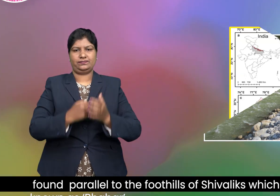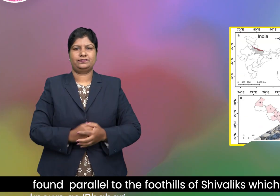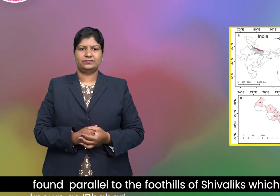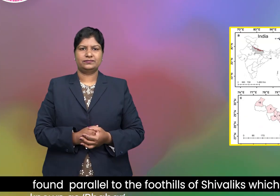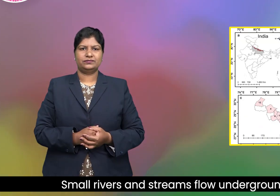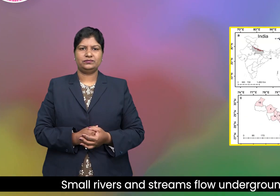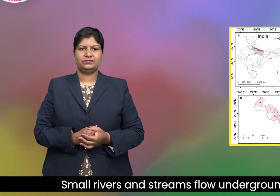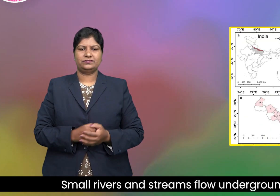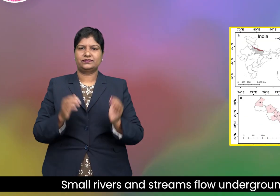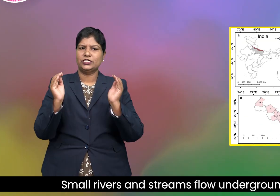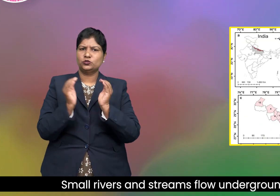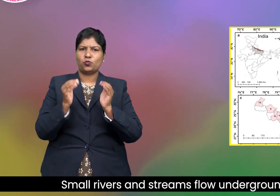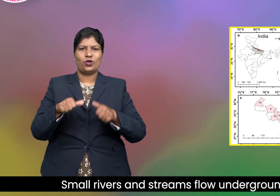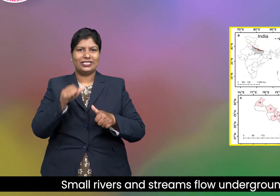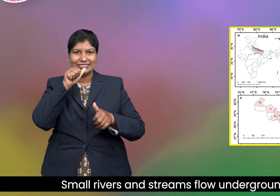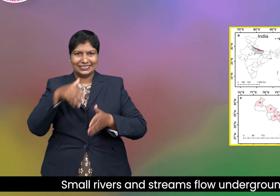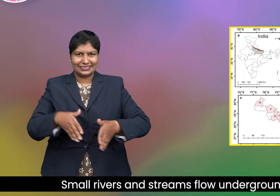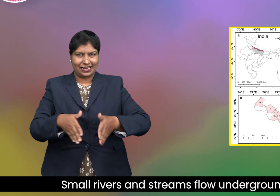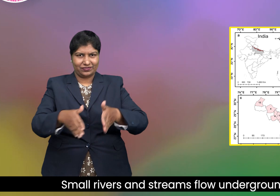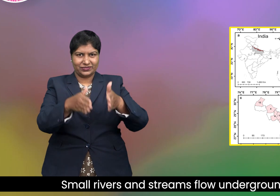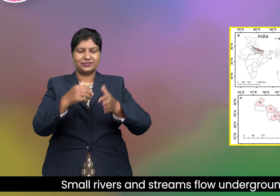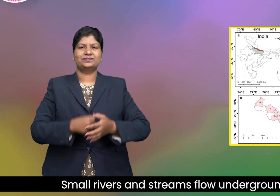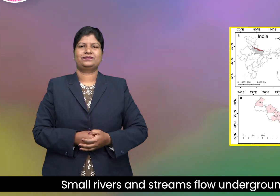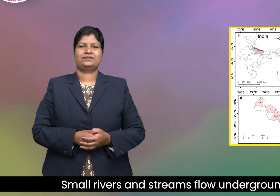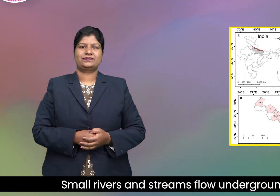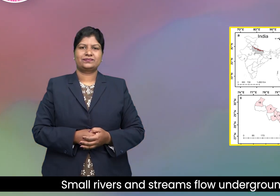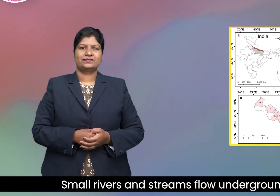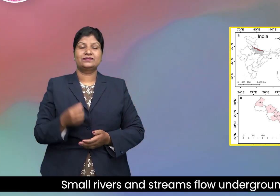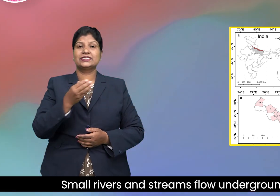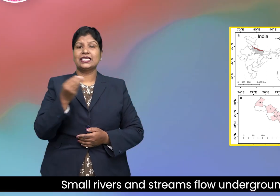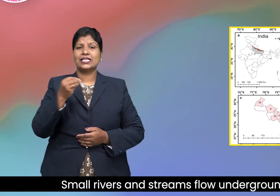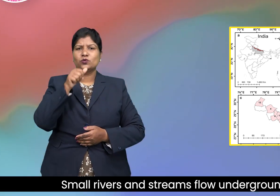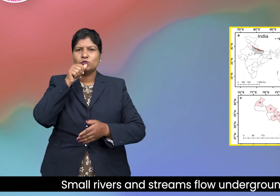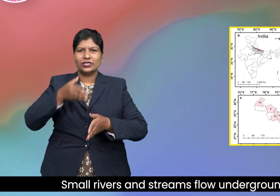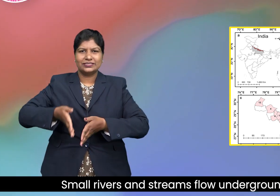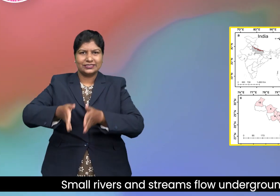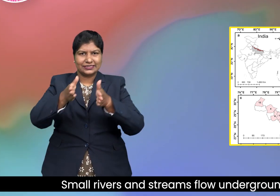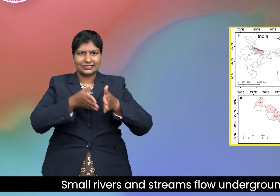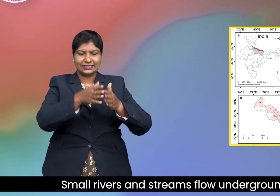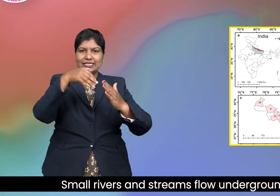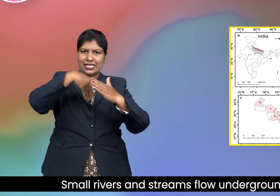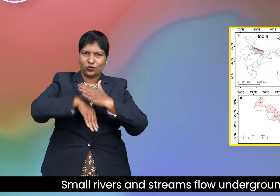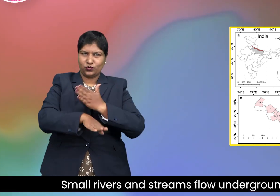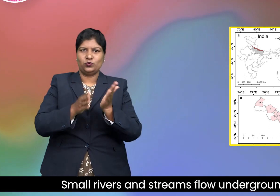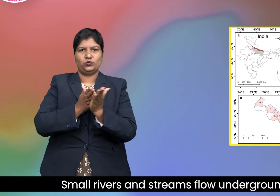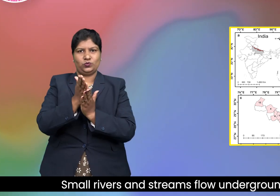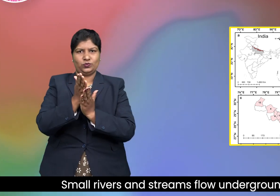small rivers and streams flow underground through